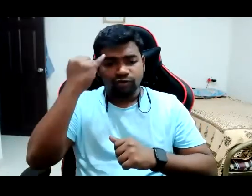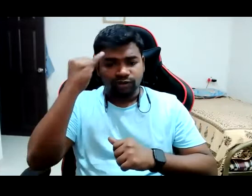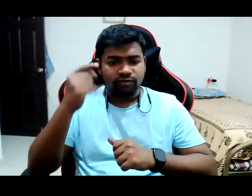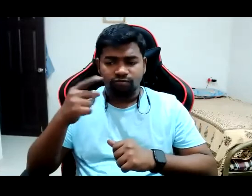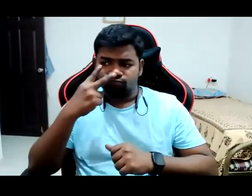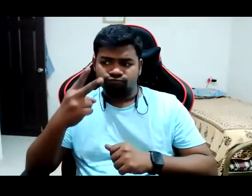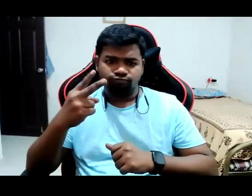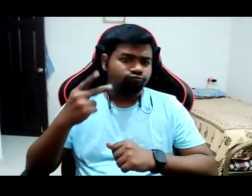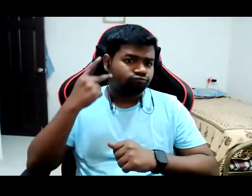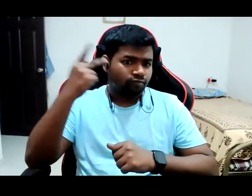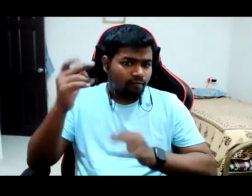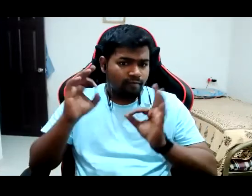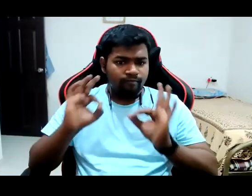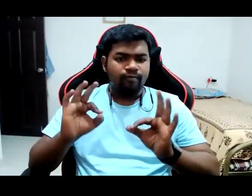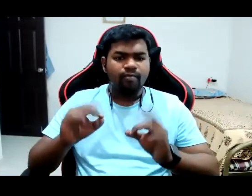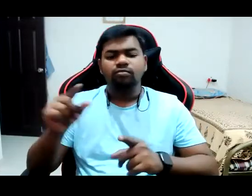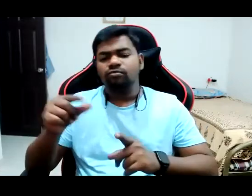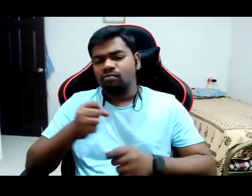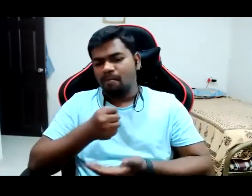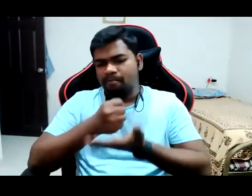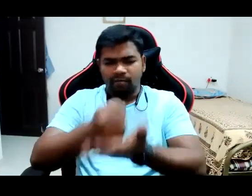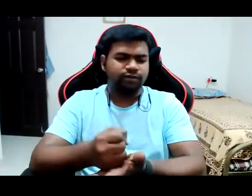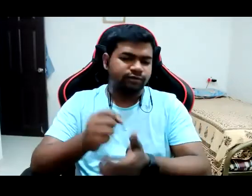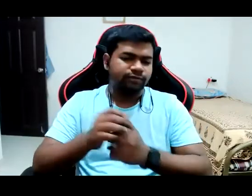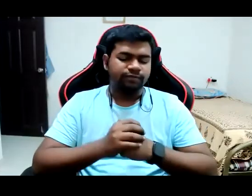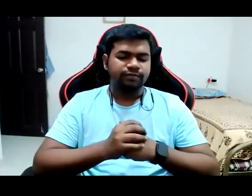well. So that's kind of like what the prizes are for this year.